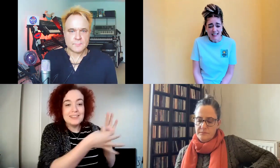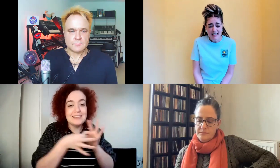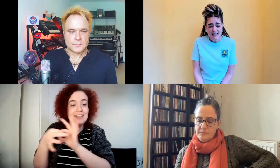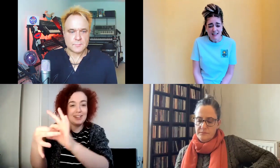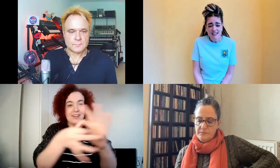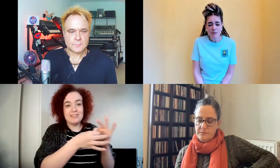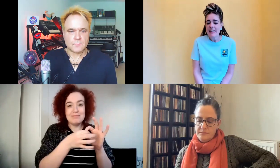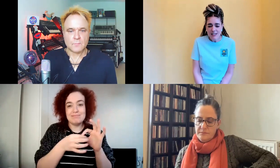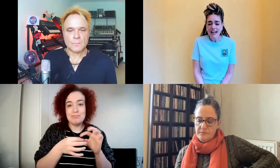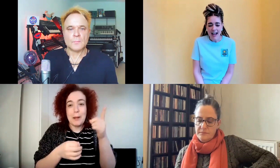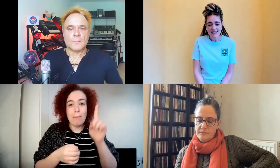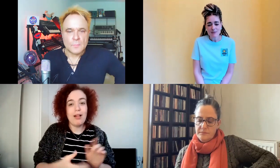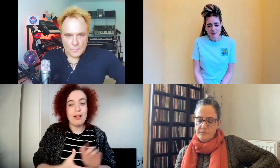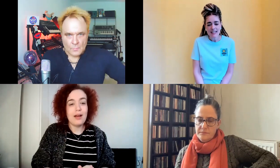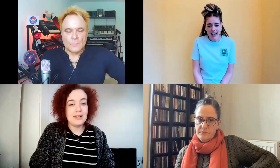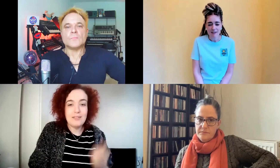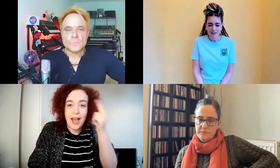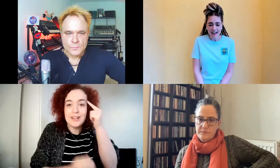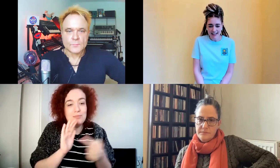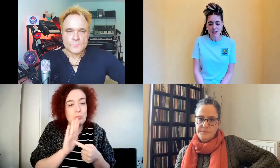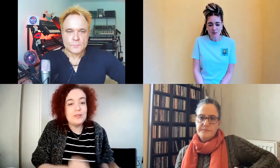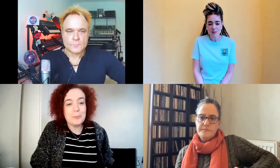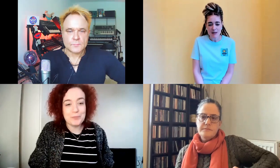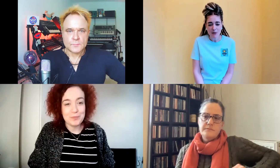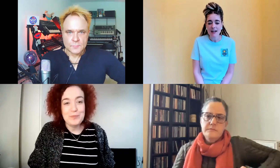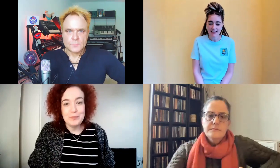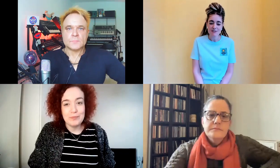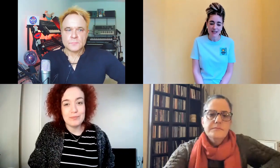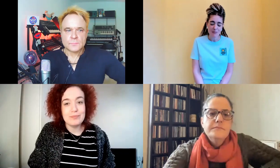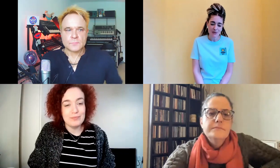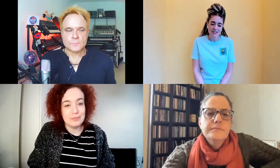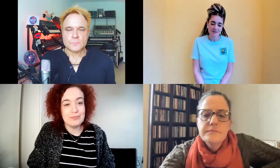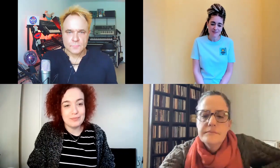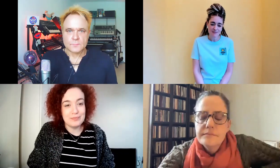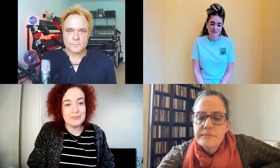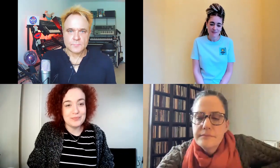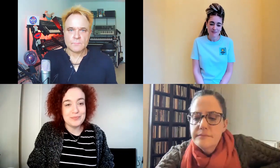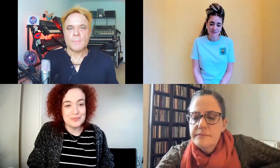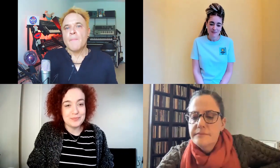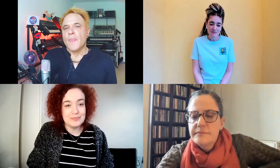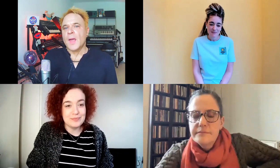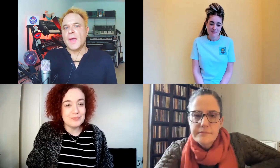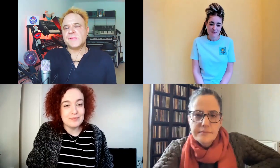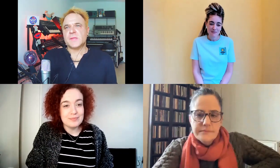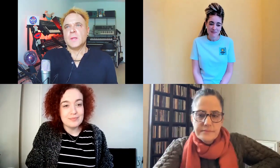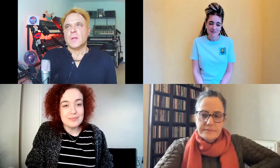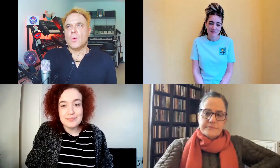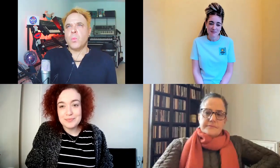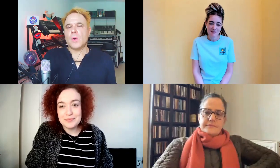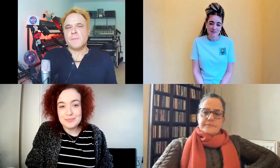and I think we need to connect. We need to have that connection with people. I think that's really important.